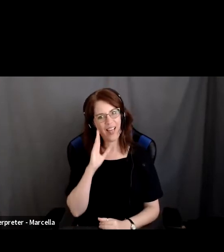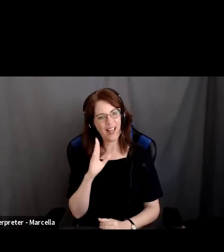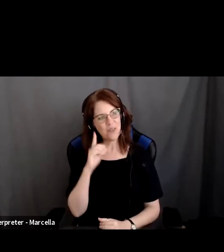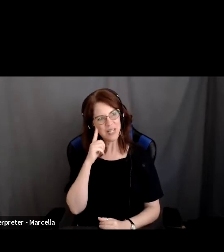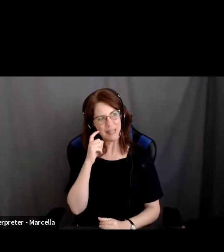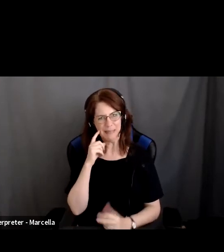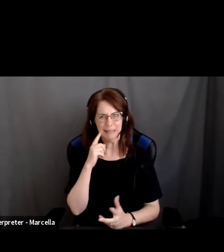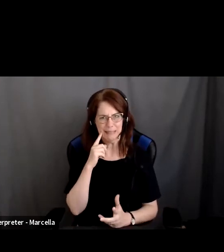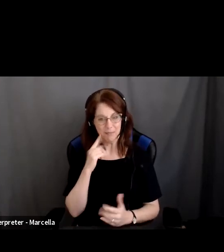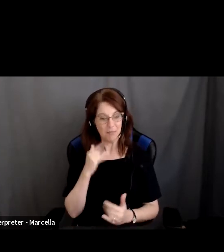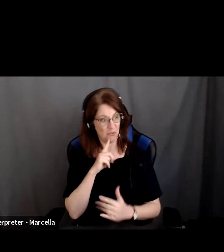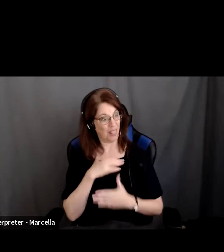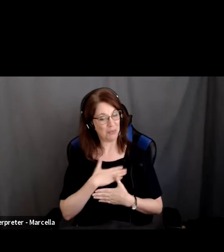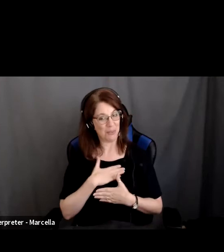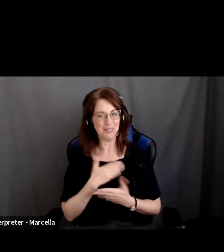I'm really happy.